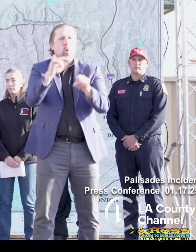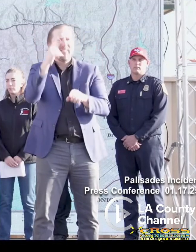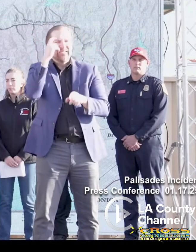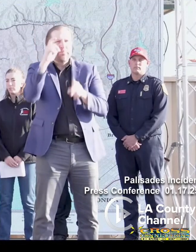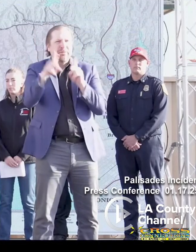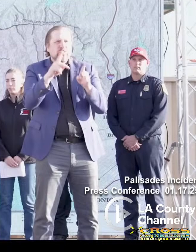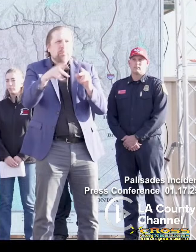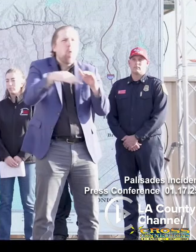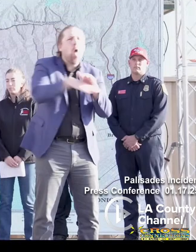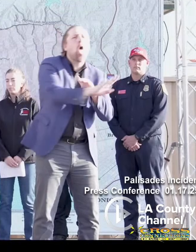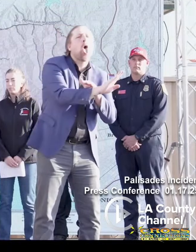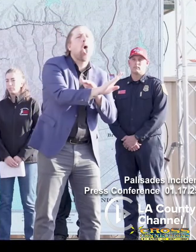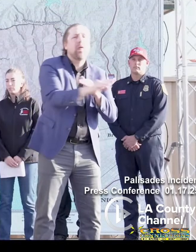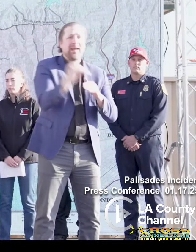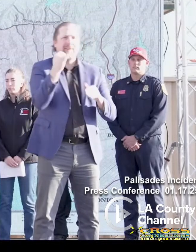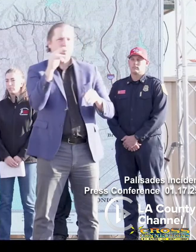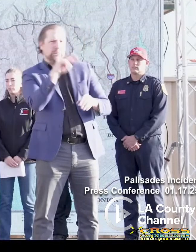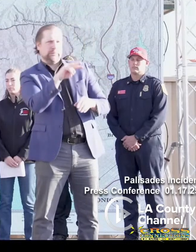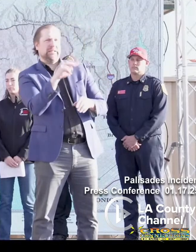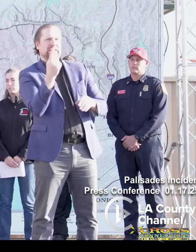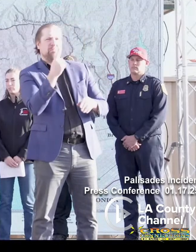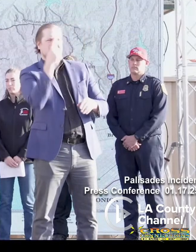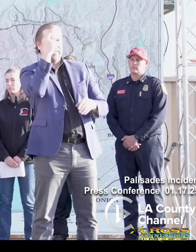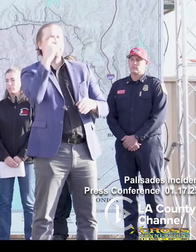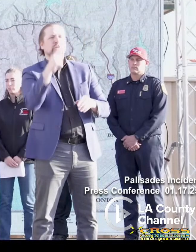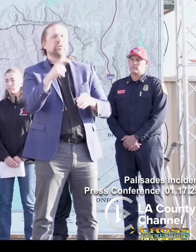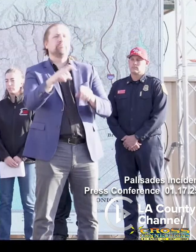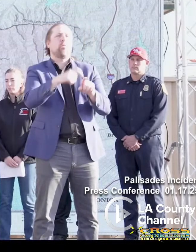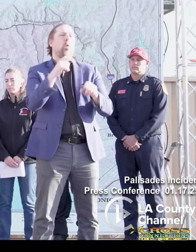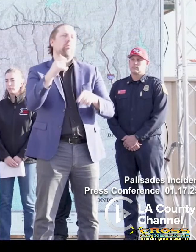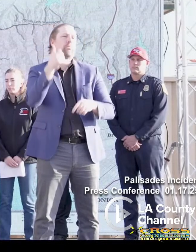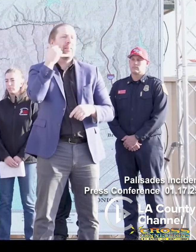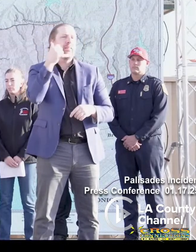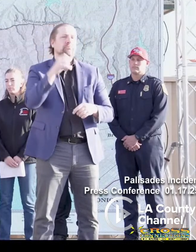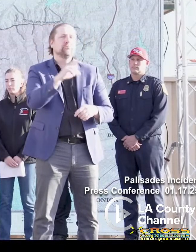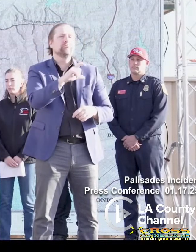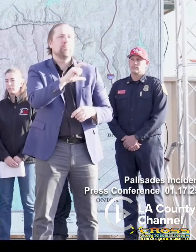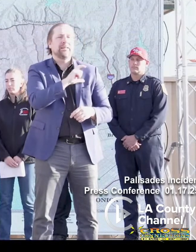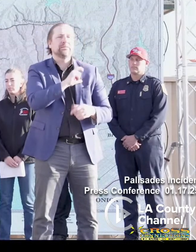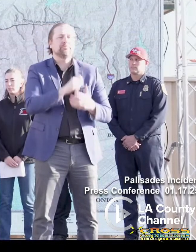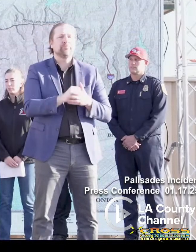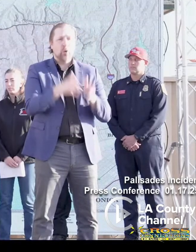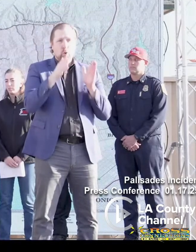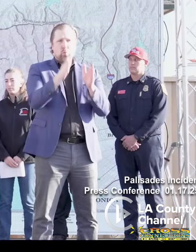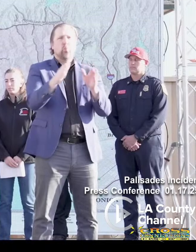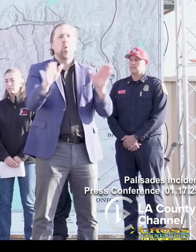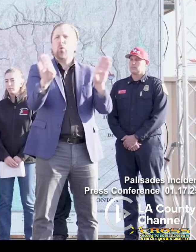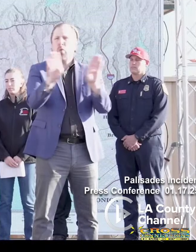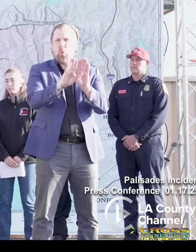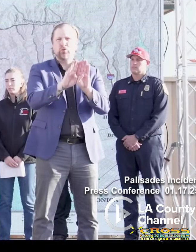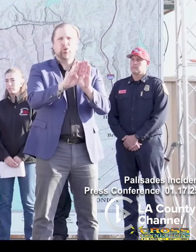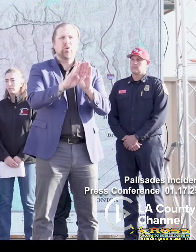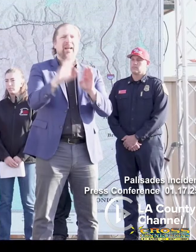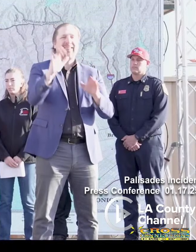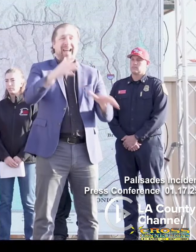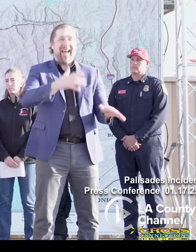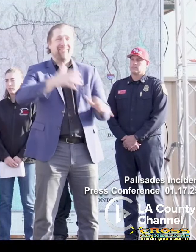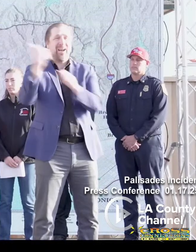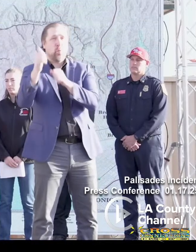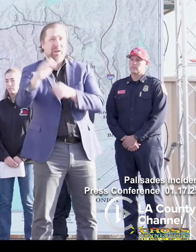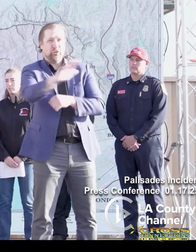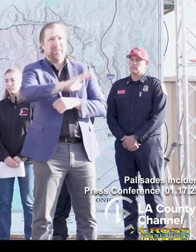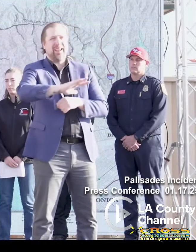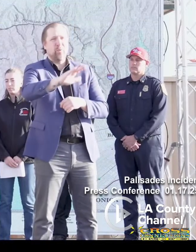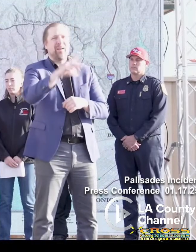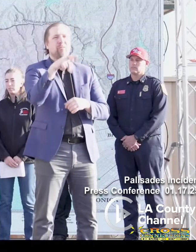suspicious activities that you may encounter. All the road closure and evacuation area